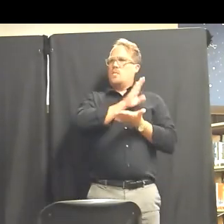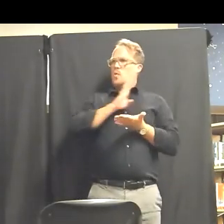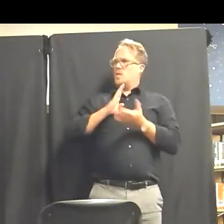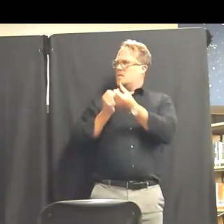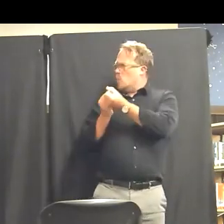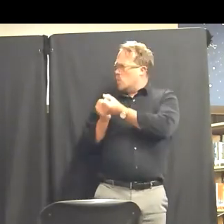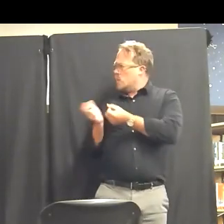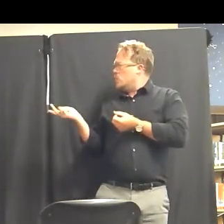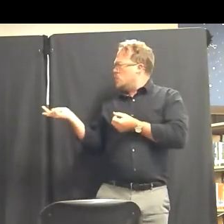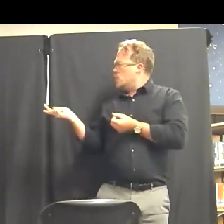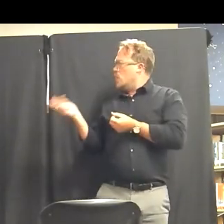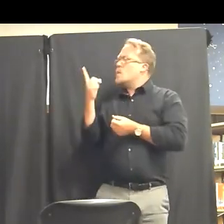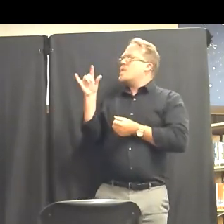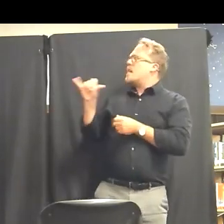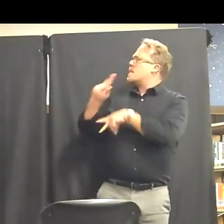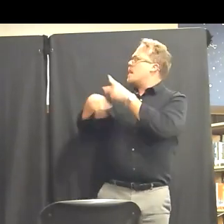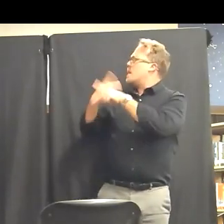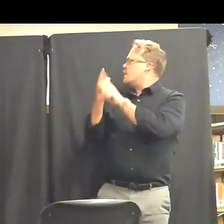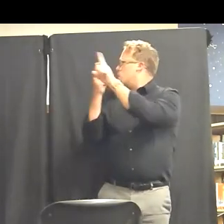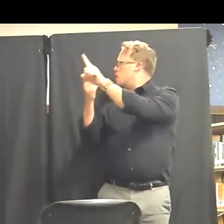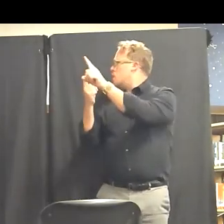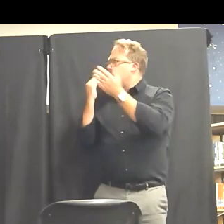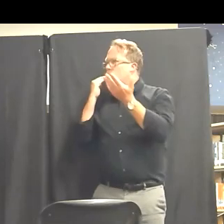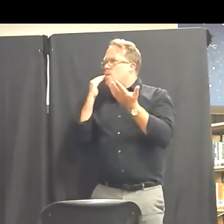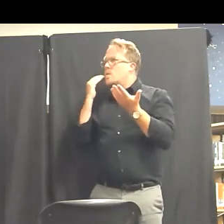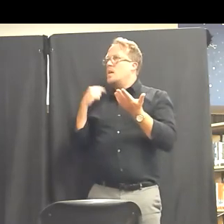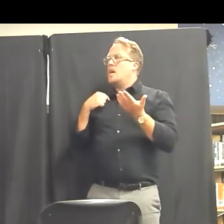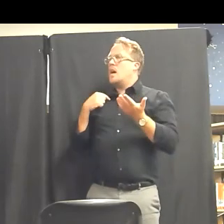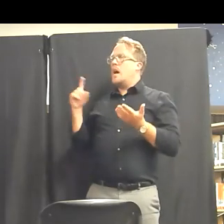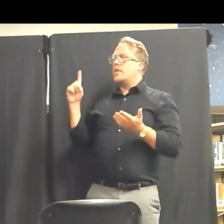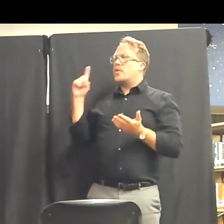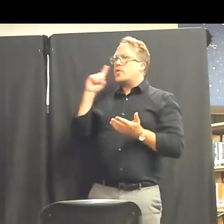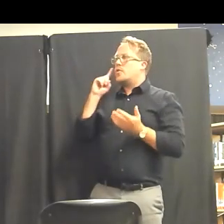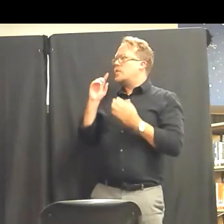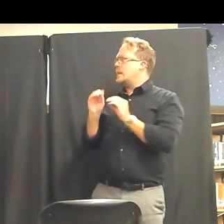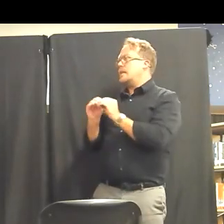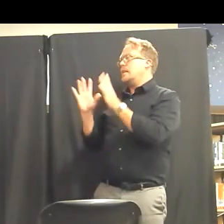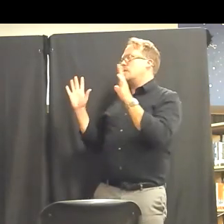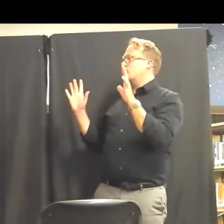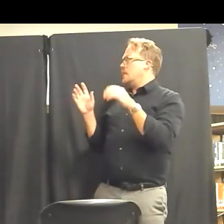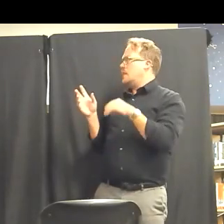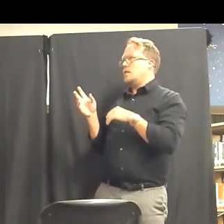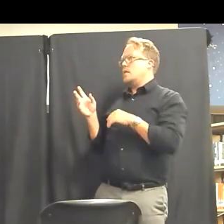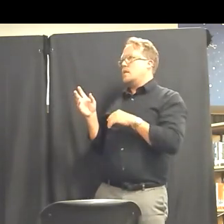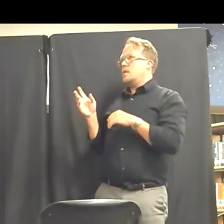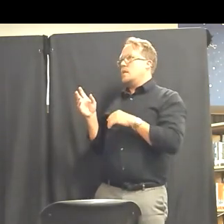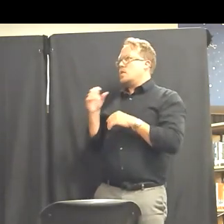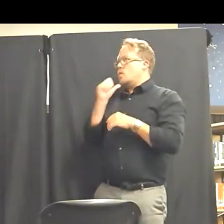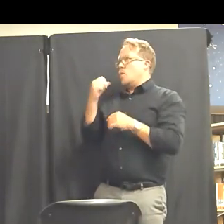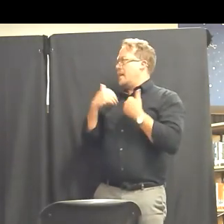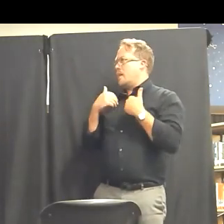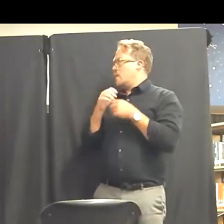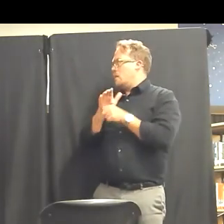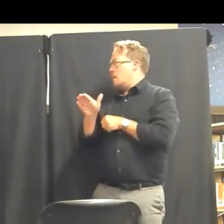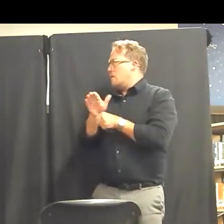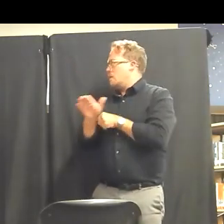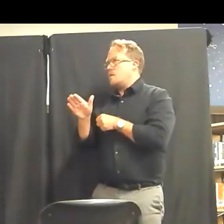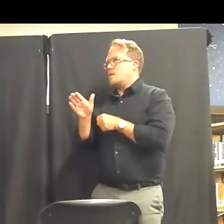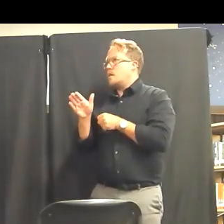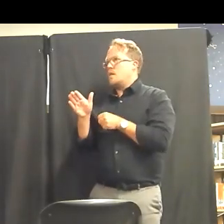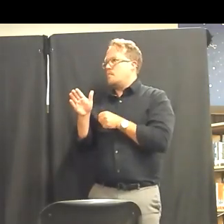with those kinds of things? And, I heard loud and clear that you don't, have enough